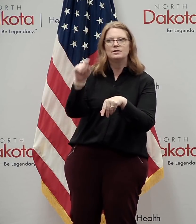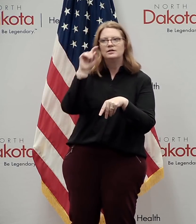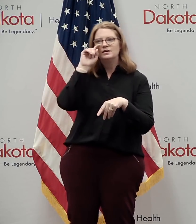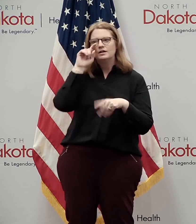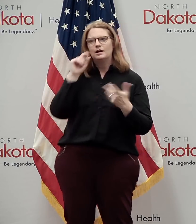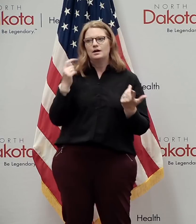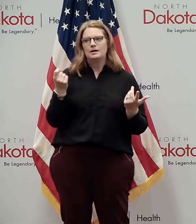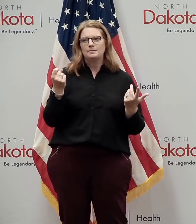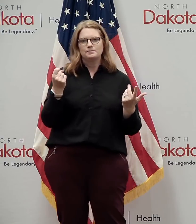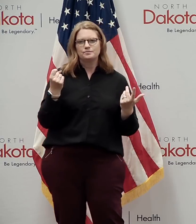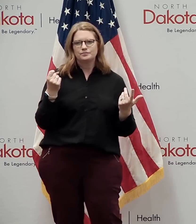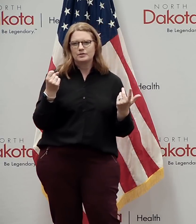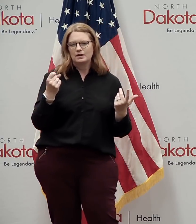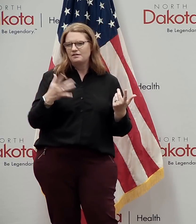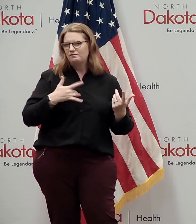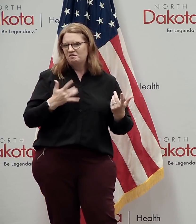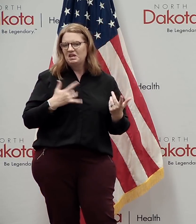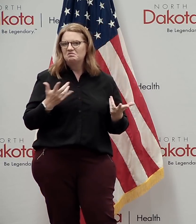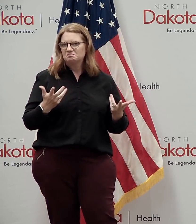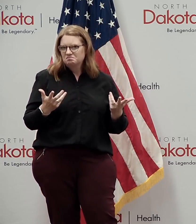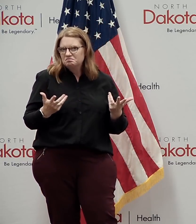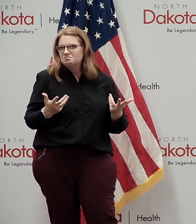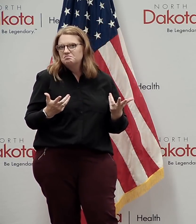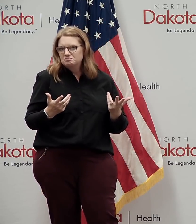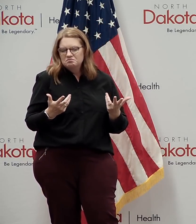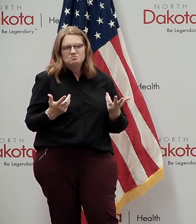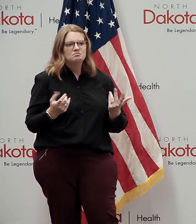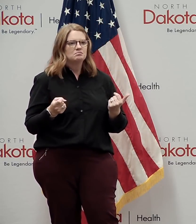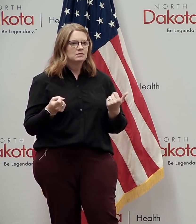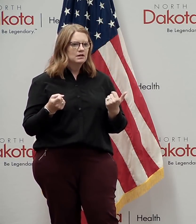So I feel like we got a little less